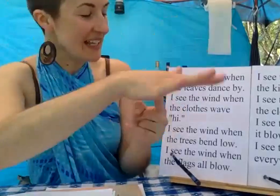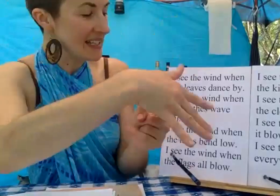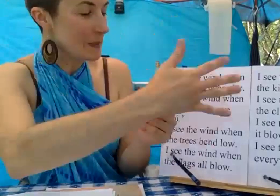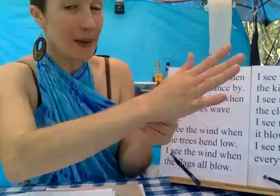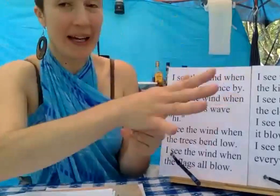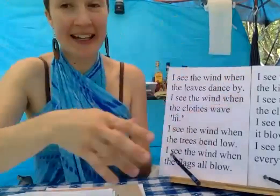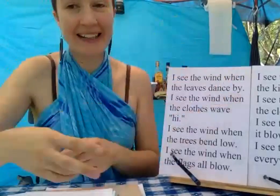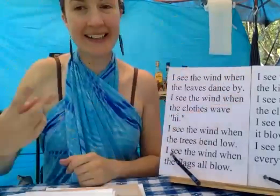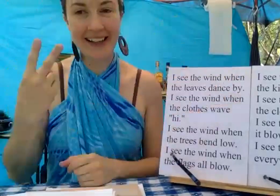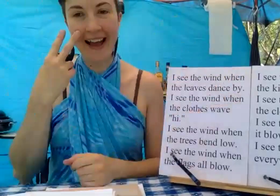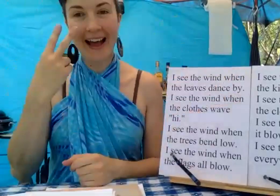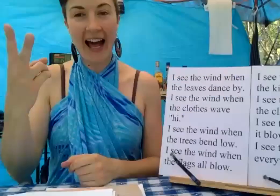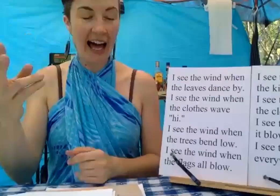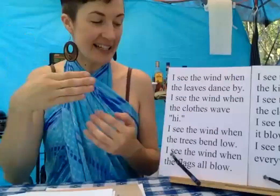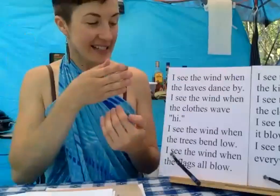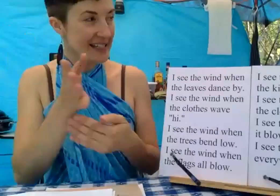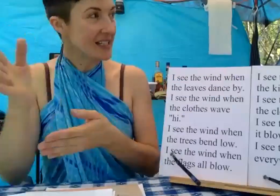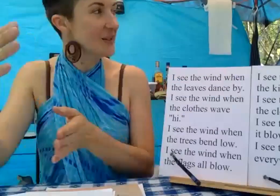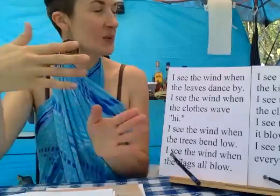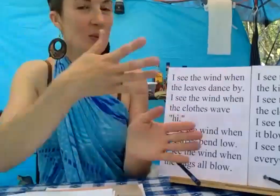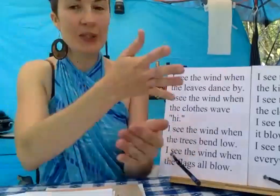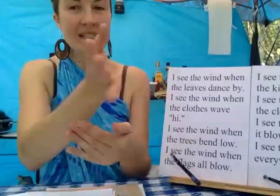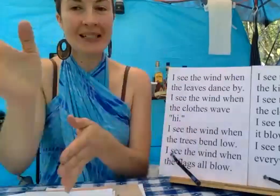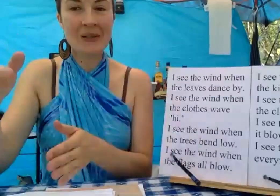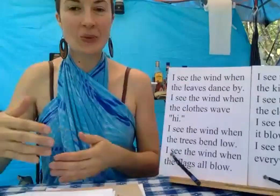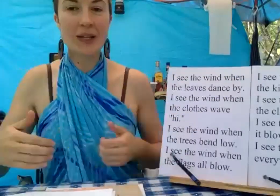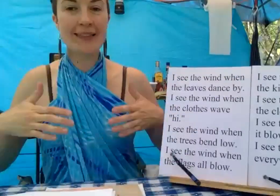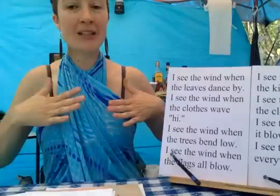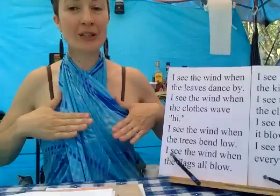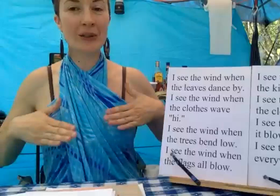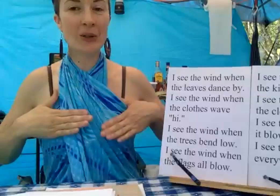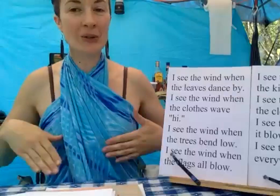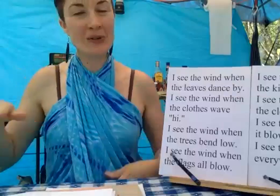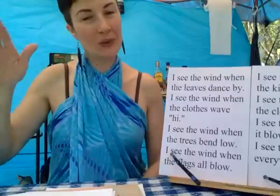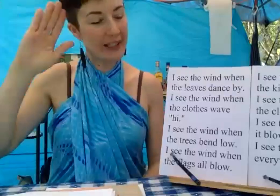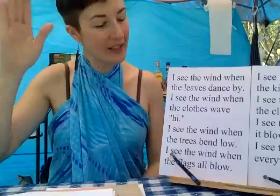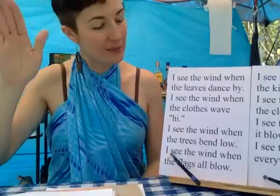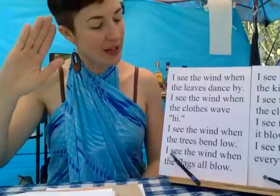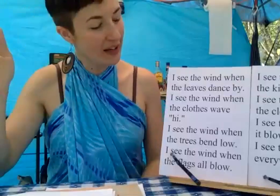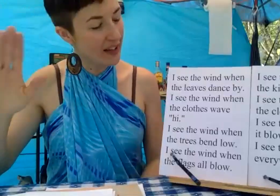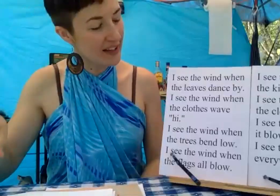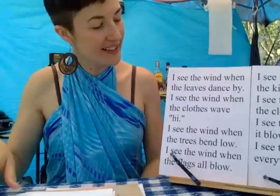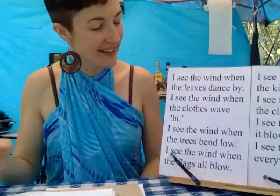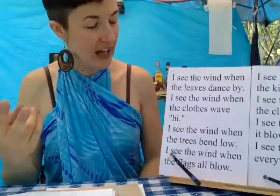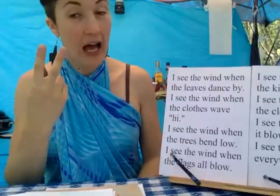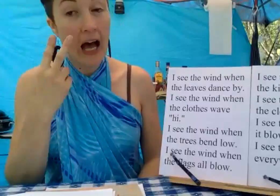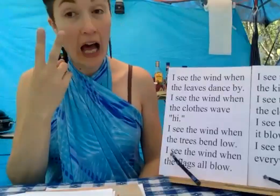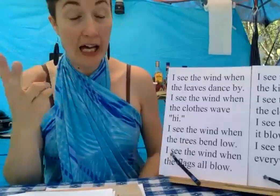dance by. I see the wind when the clouds wave high.